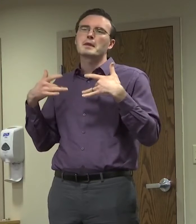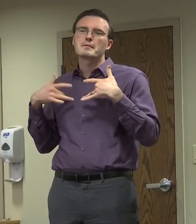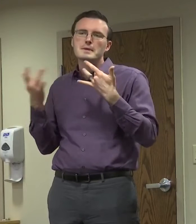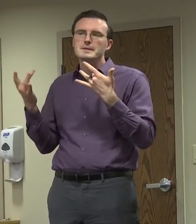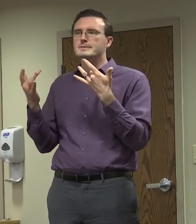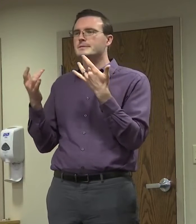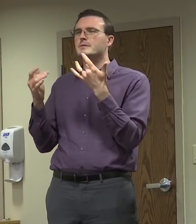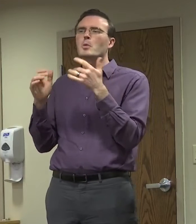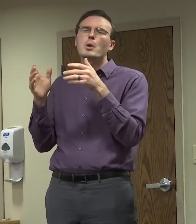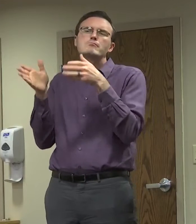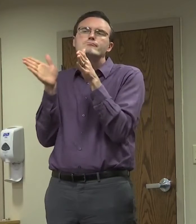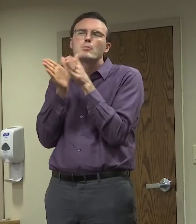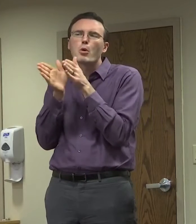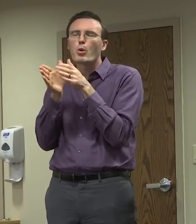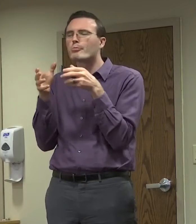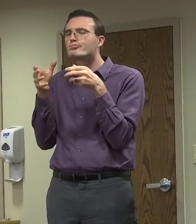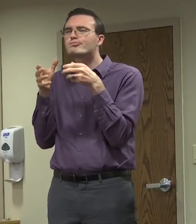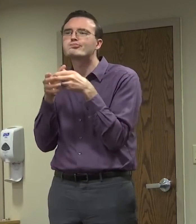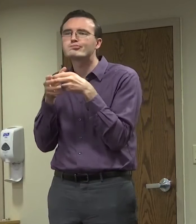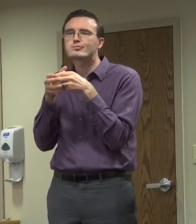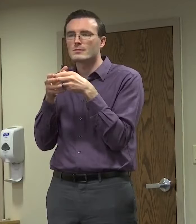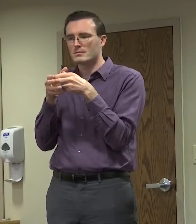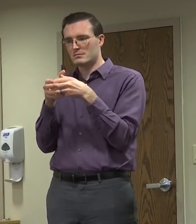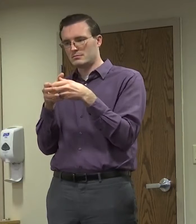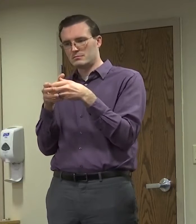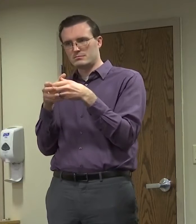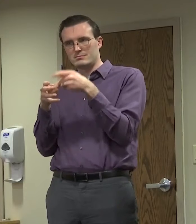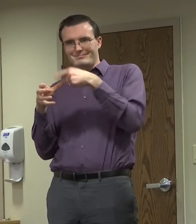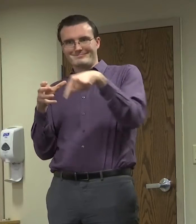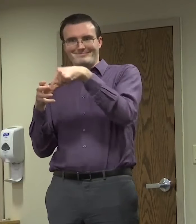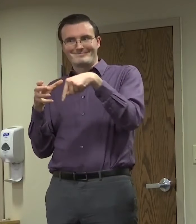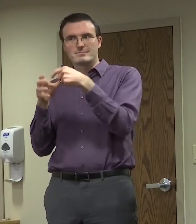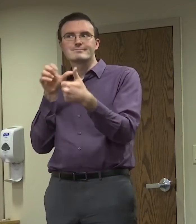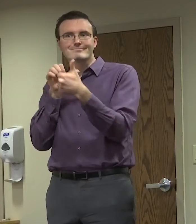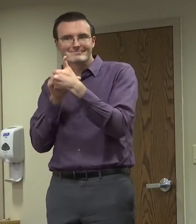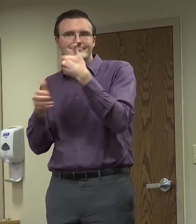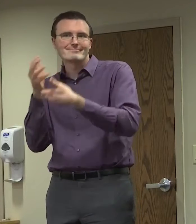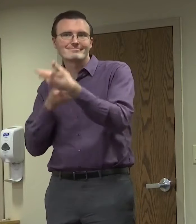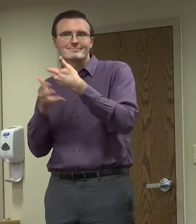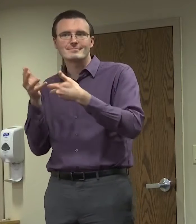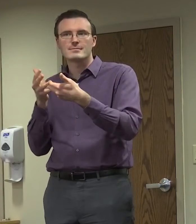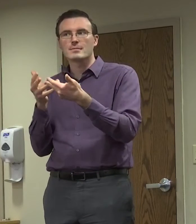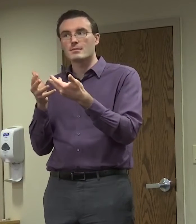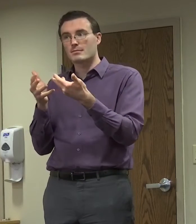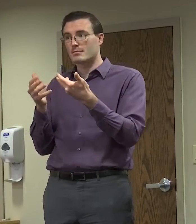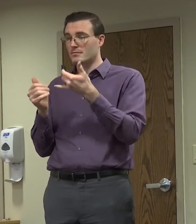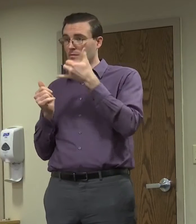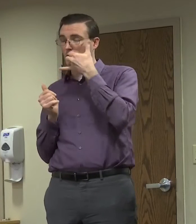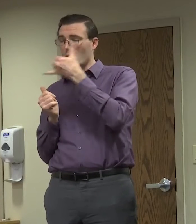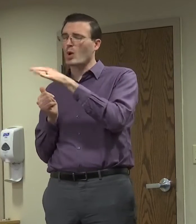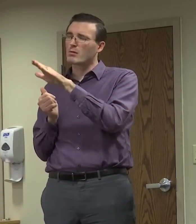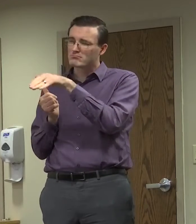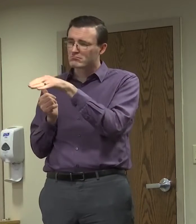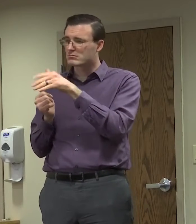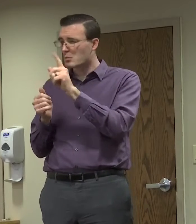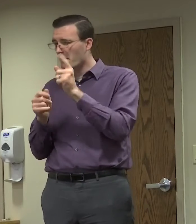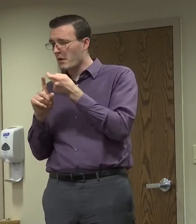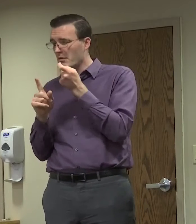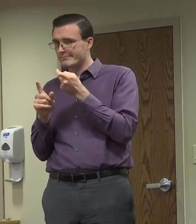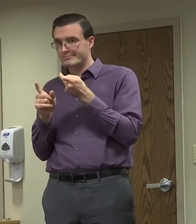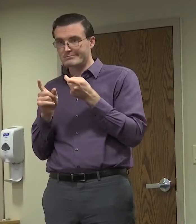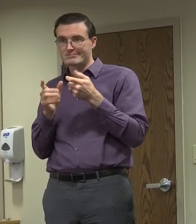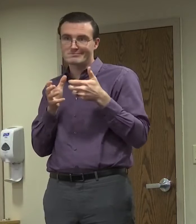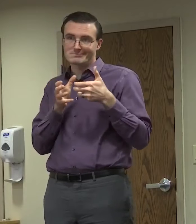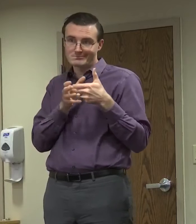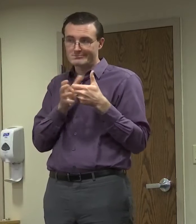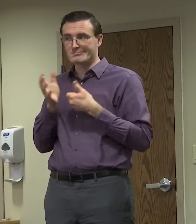But the important thing is to know that and to share that, because we've got to protect the health of each other during this time frame. And follow the